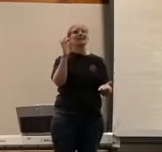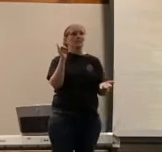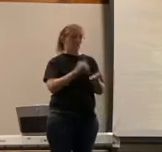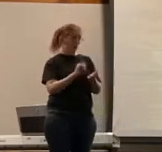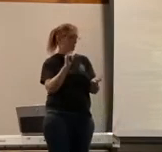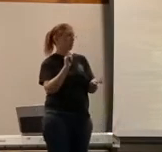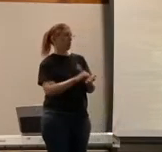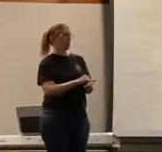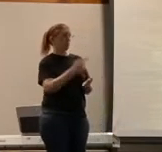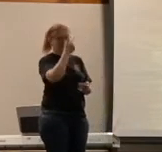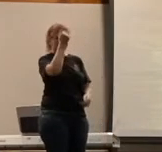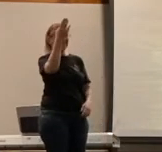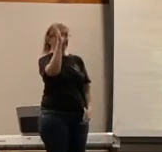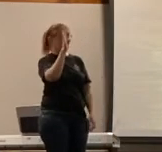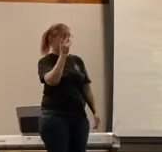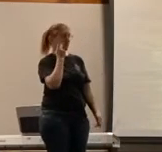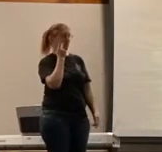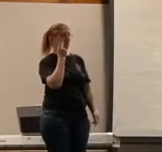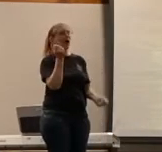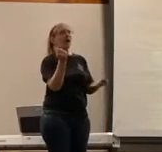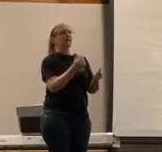God sees everything.